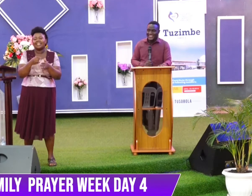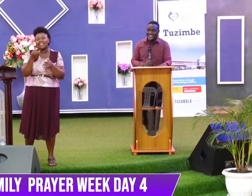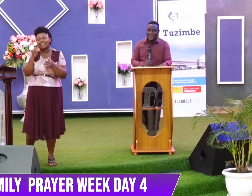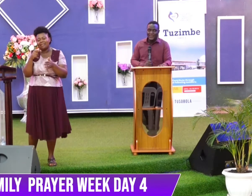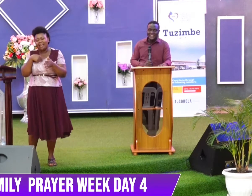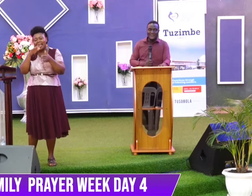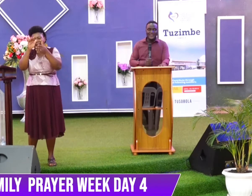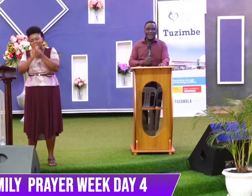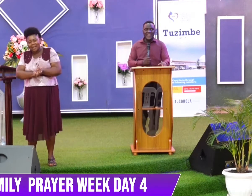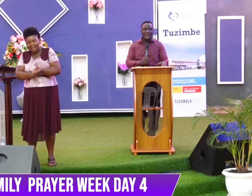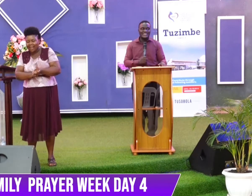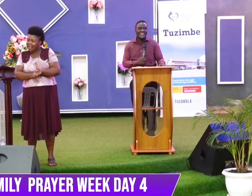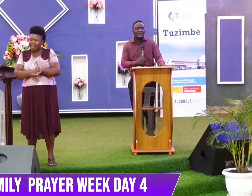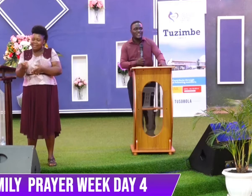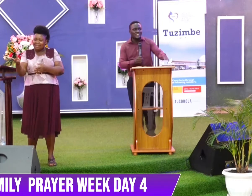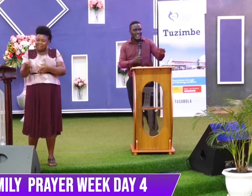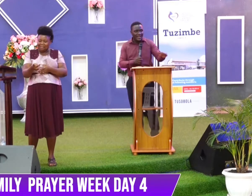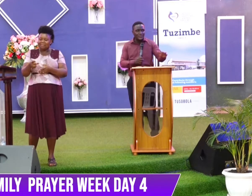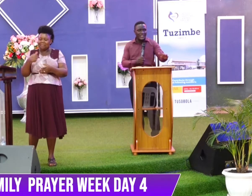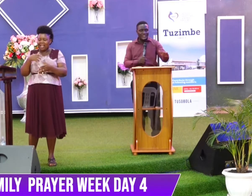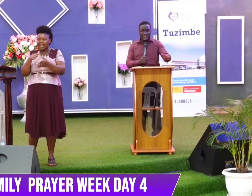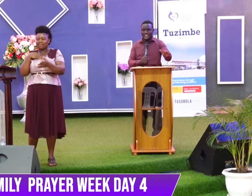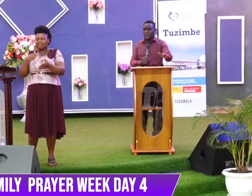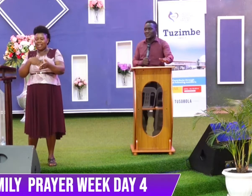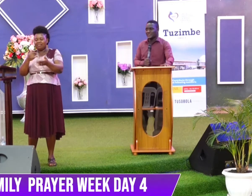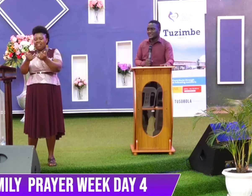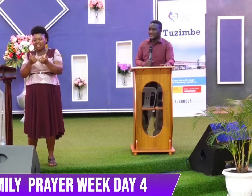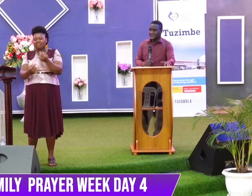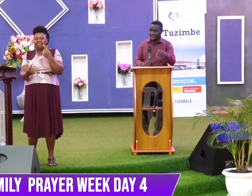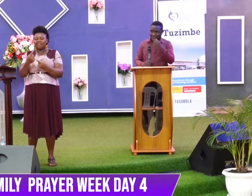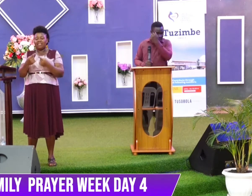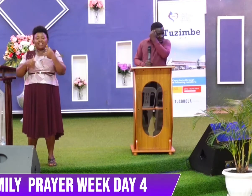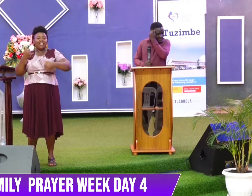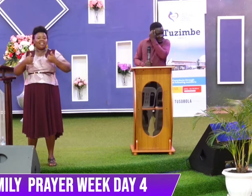All the things we are waiting for the madam and saying, when she comes, we'll enjoy this